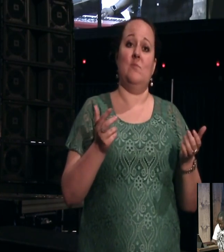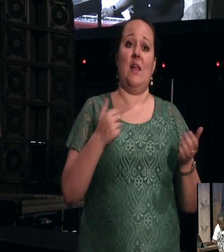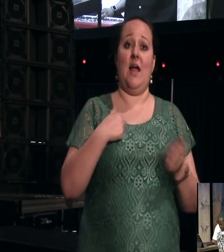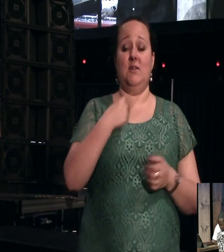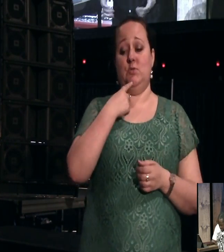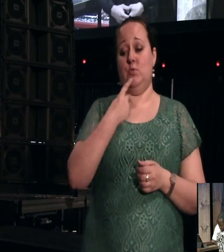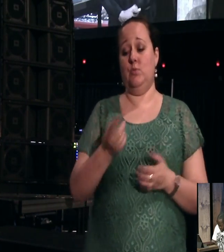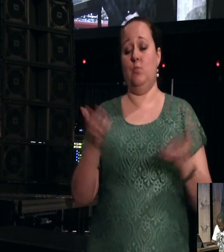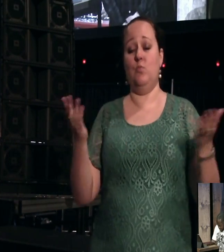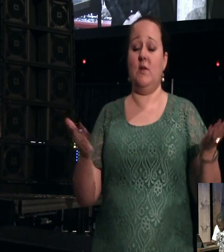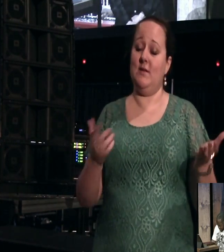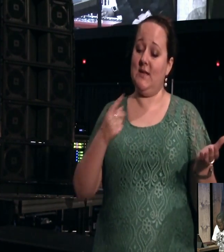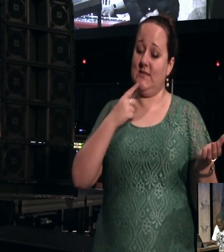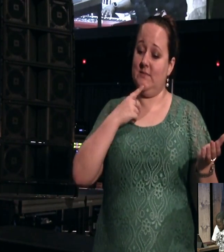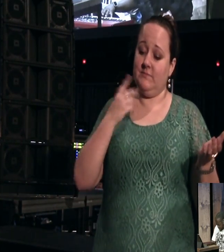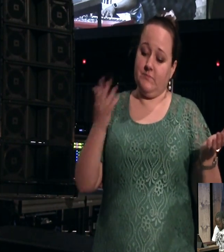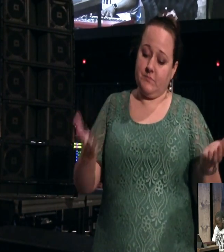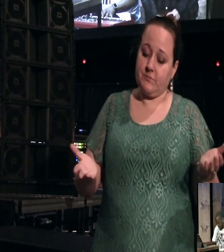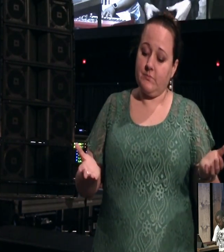life."